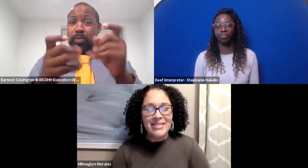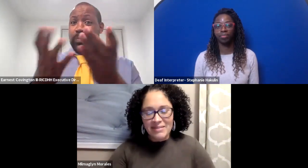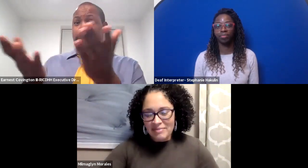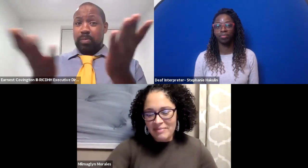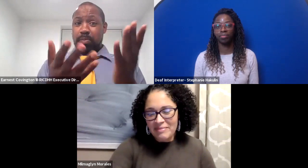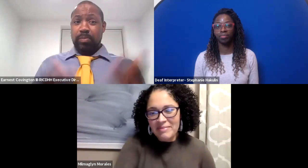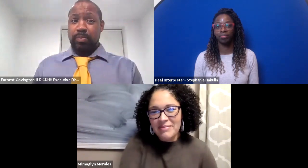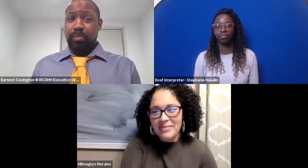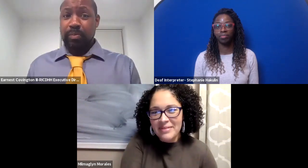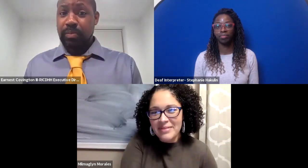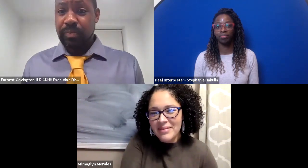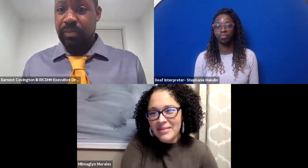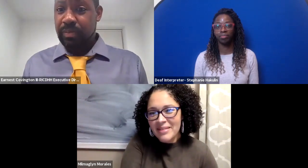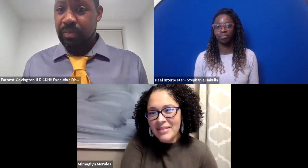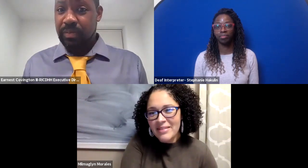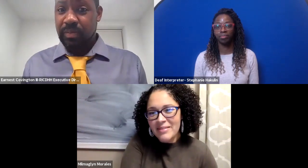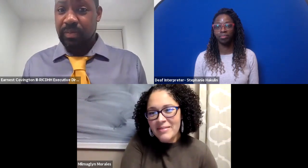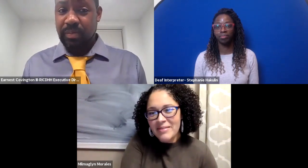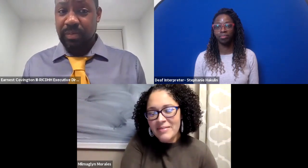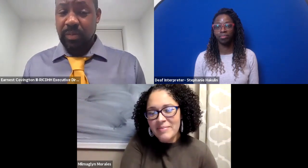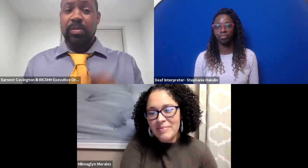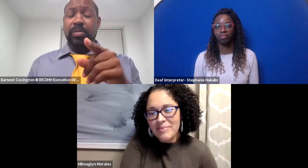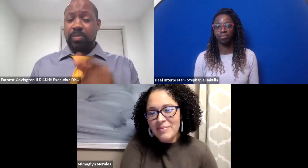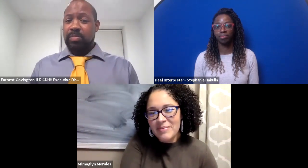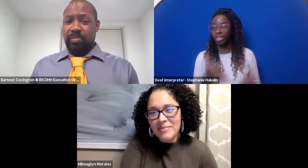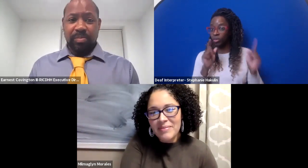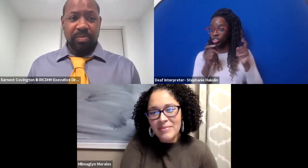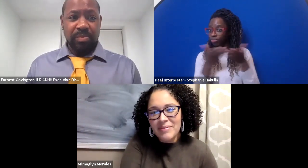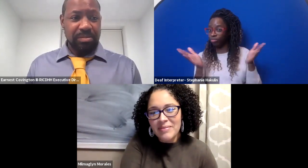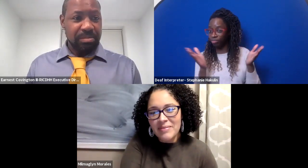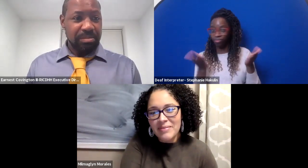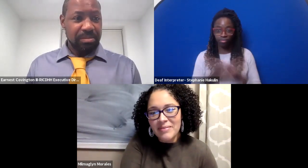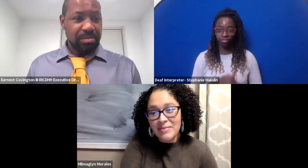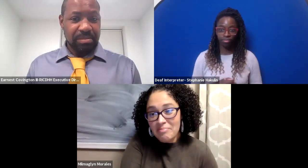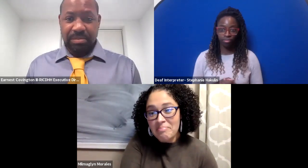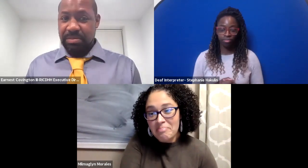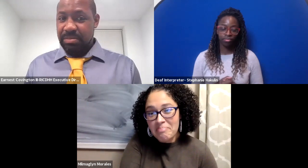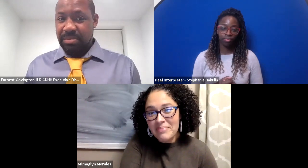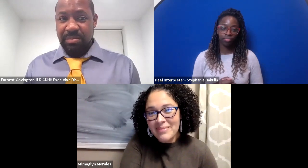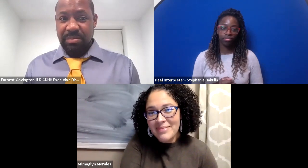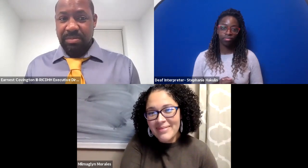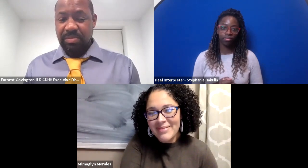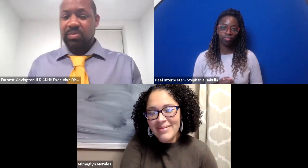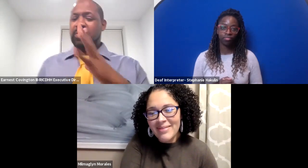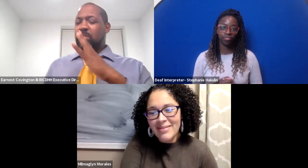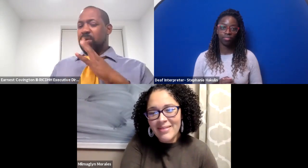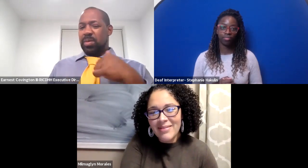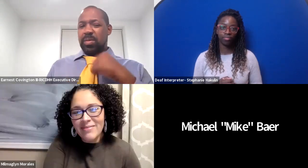Thank you so much. Folks, really, this is your chance to talk to Mill Maglin about her journey.